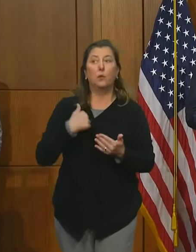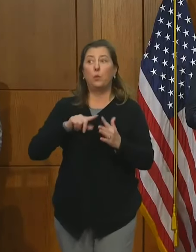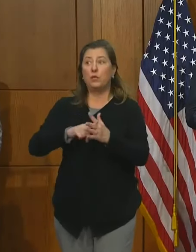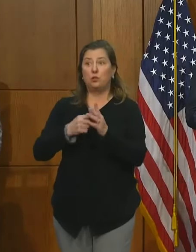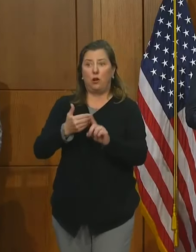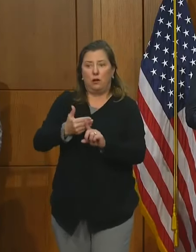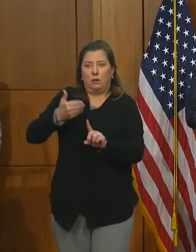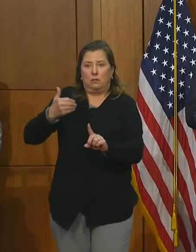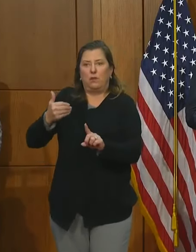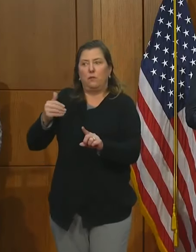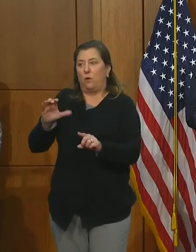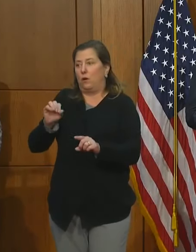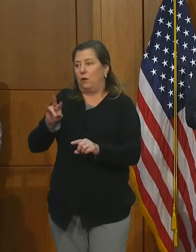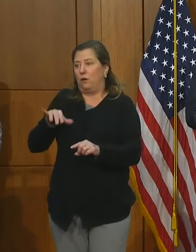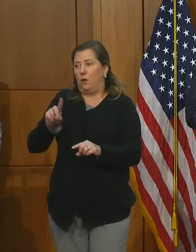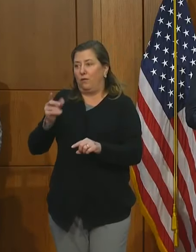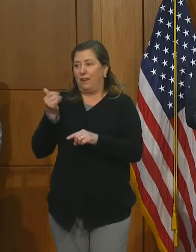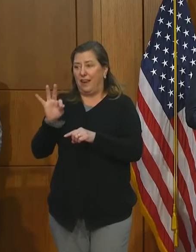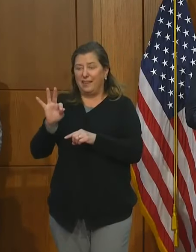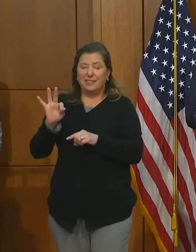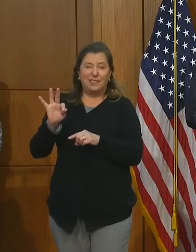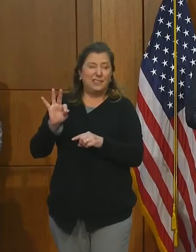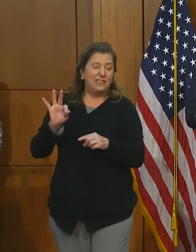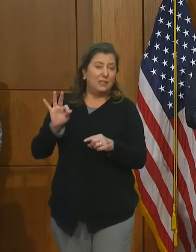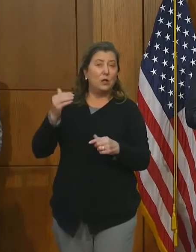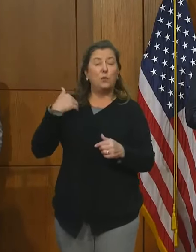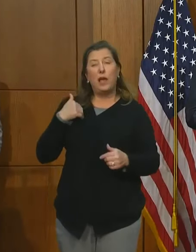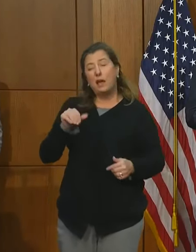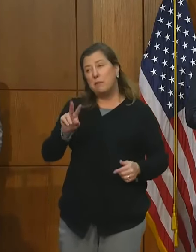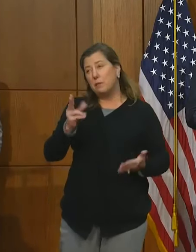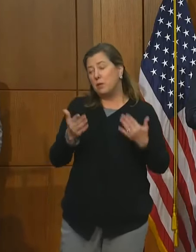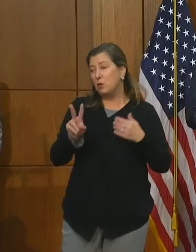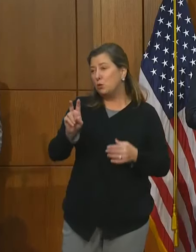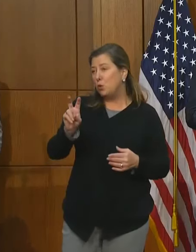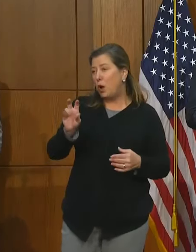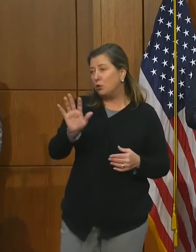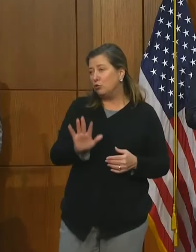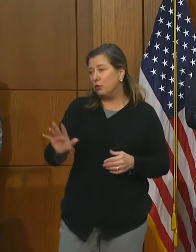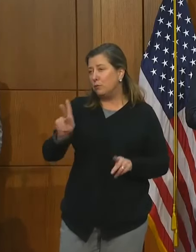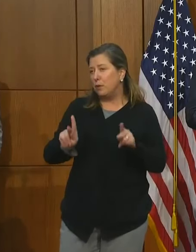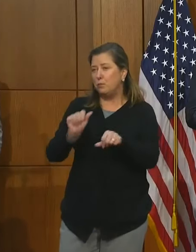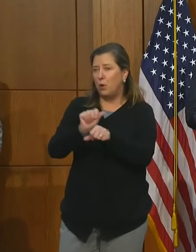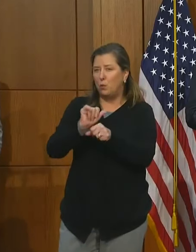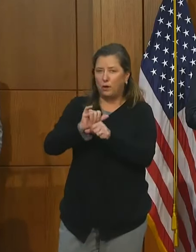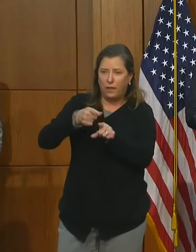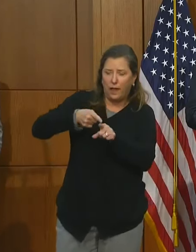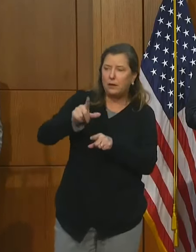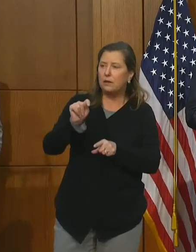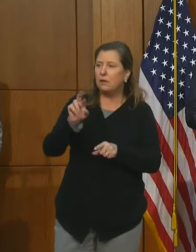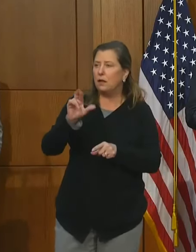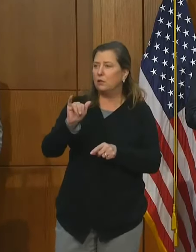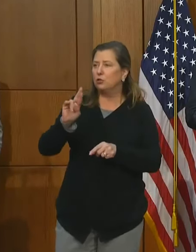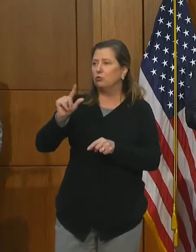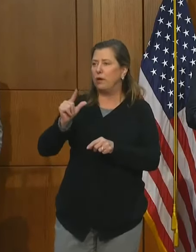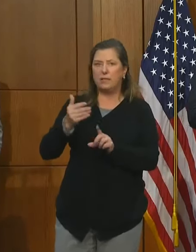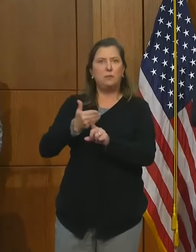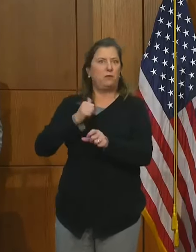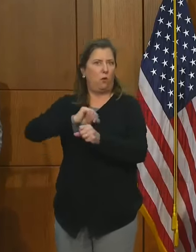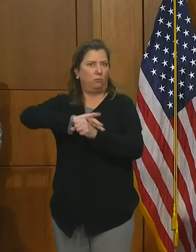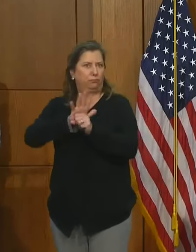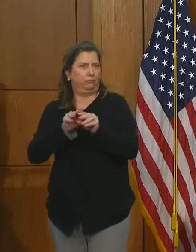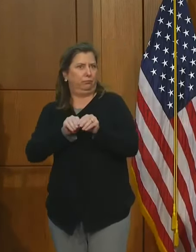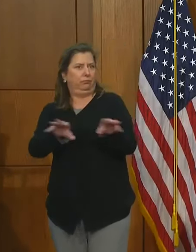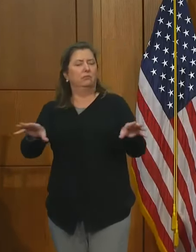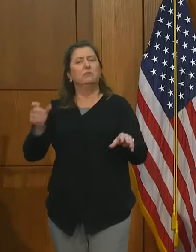pre-COVID-19 at the Virginia Department of Health with 200 or so tracers. And obviously these folks